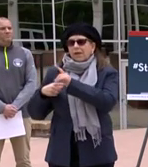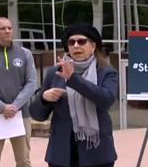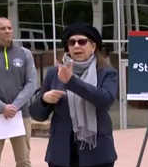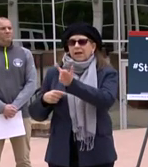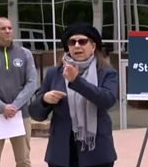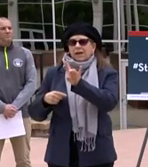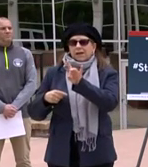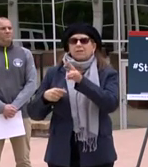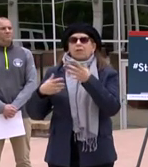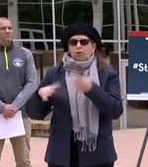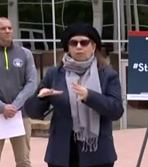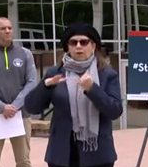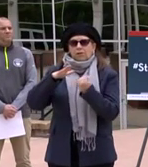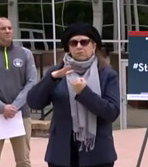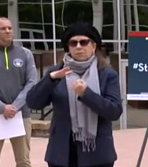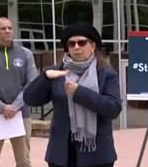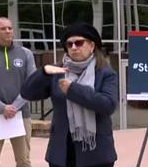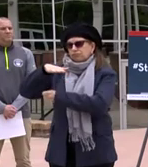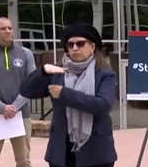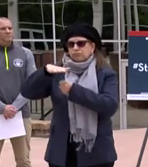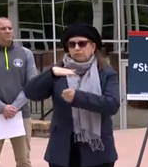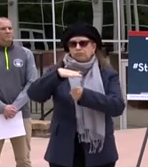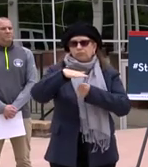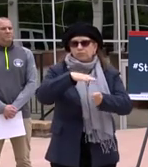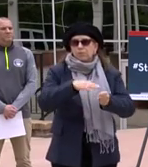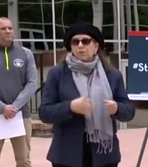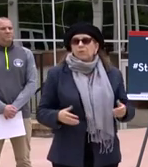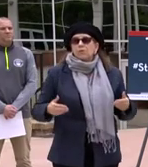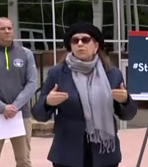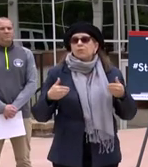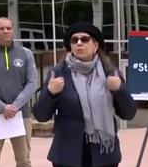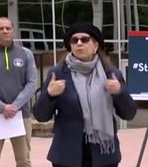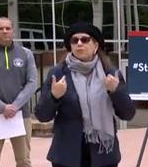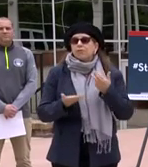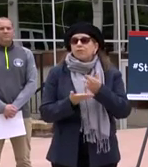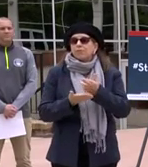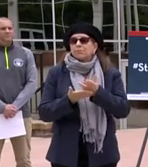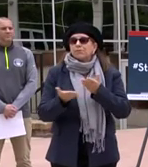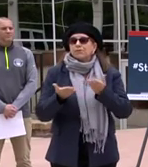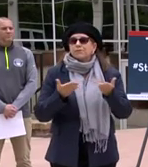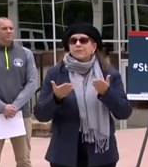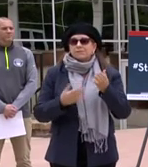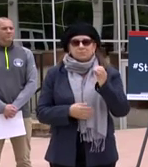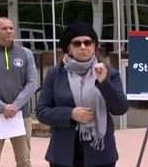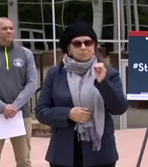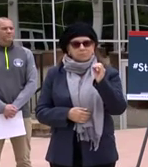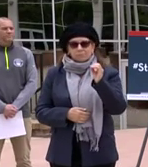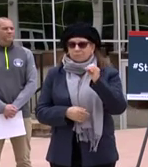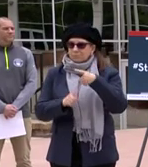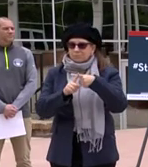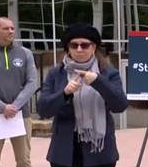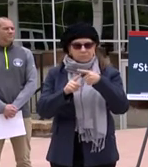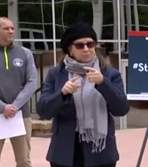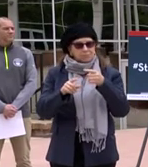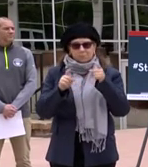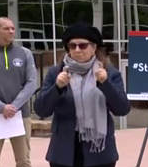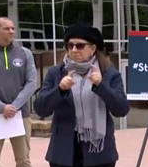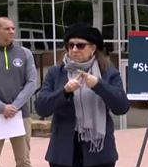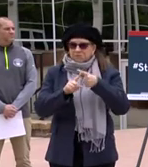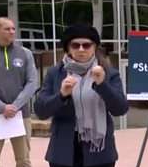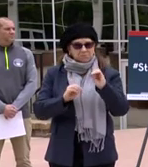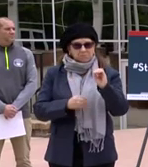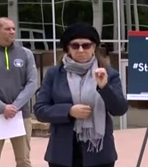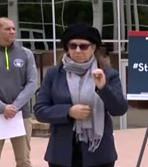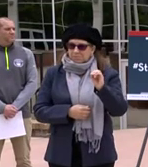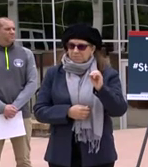And for our Department of Youth Rehabilitation Services, they have no staff who've tested positive, but 40 that are under quarantine. And DYRS